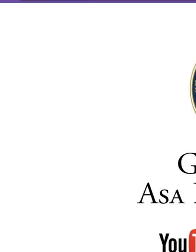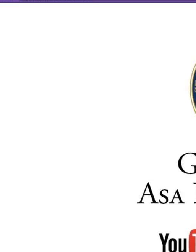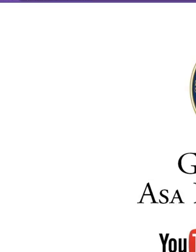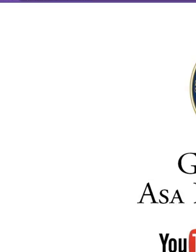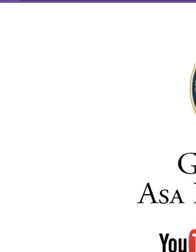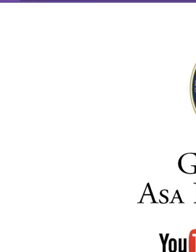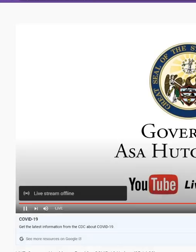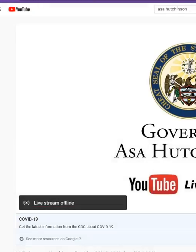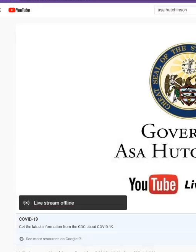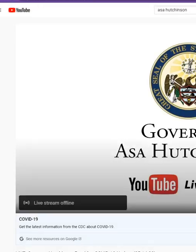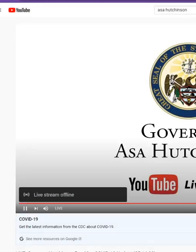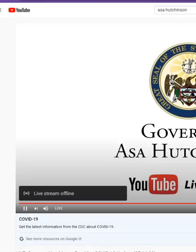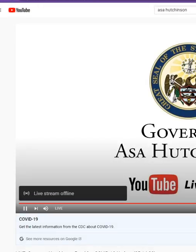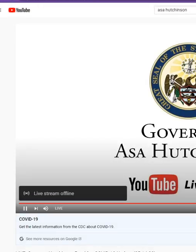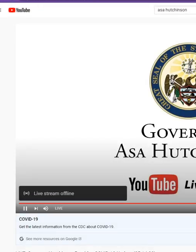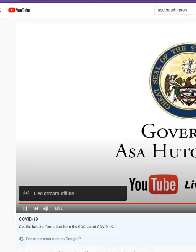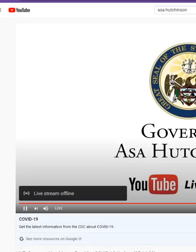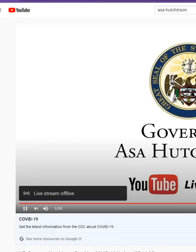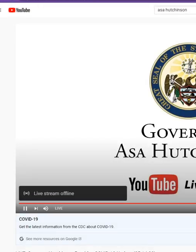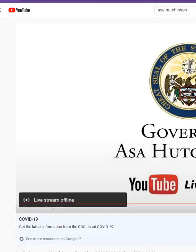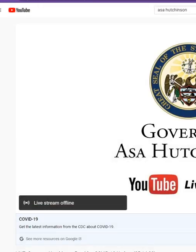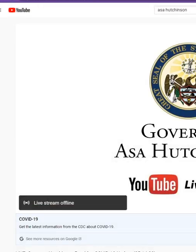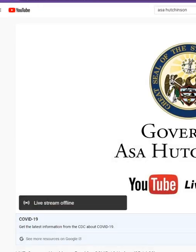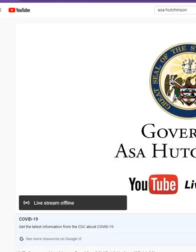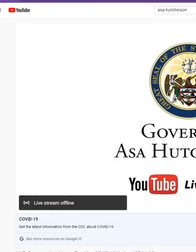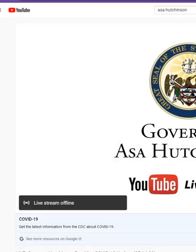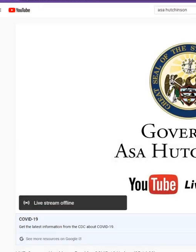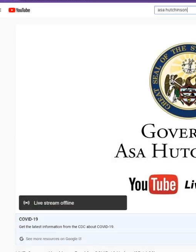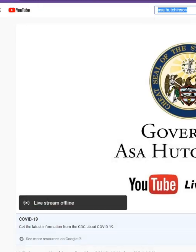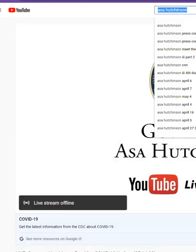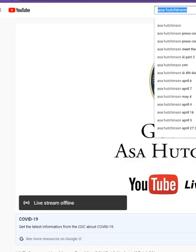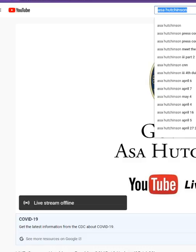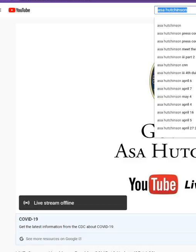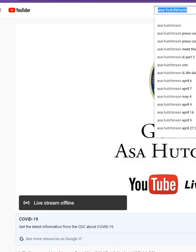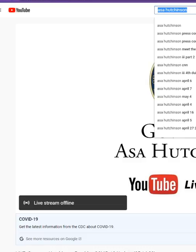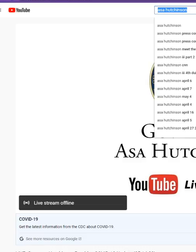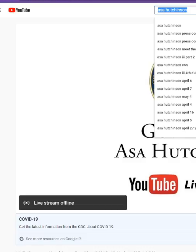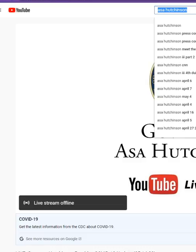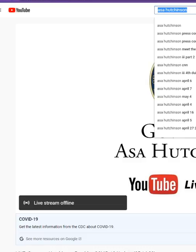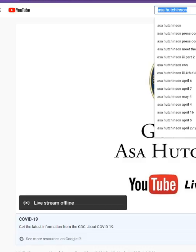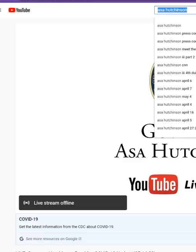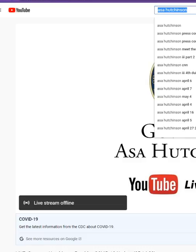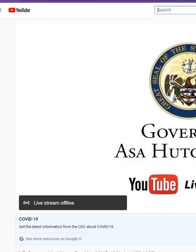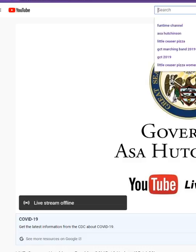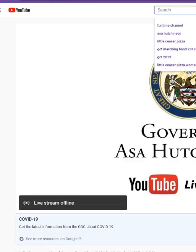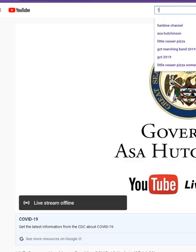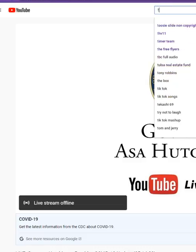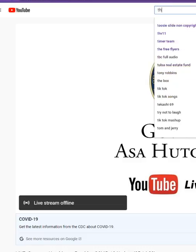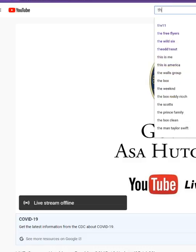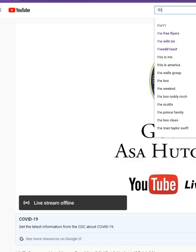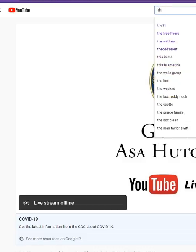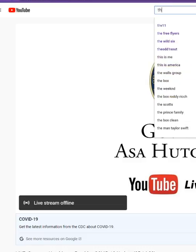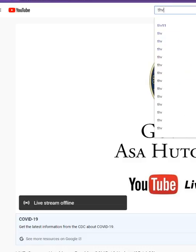Don't know what just happened there. Let me see if I can.